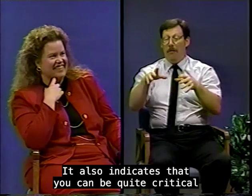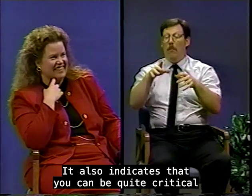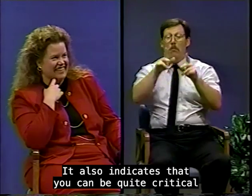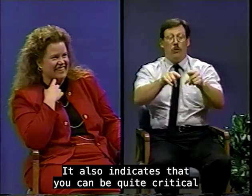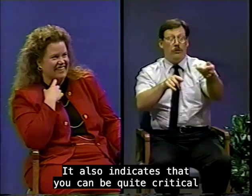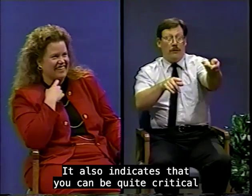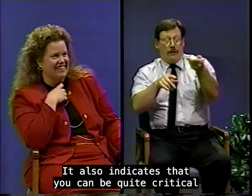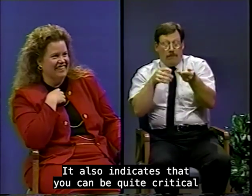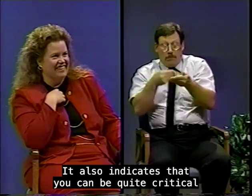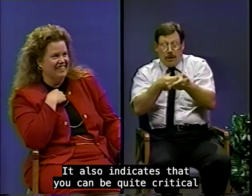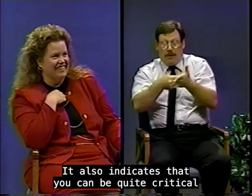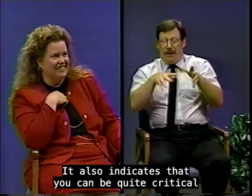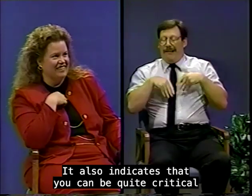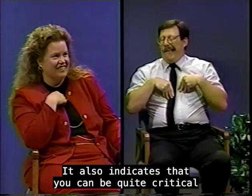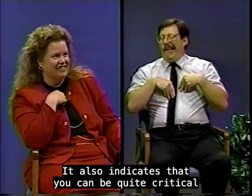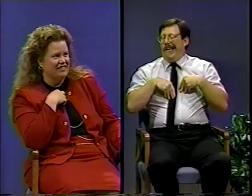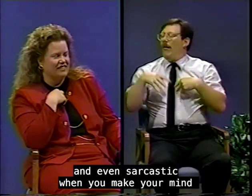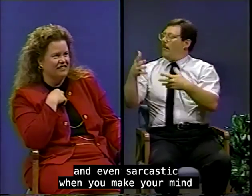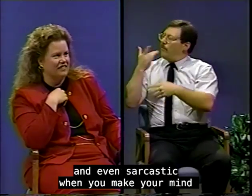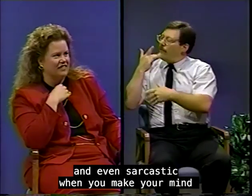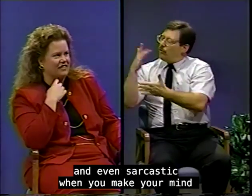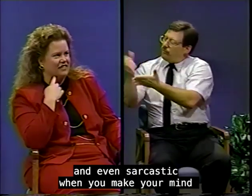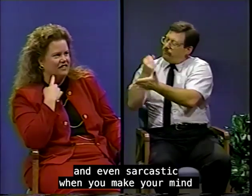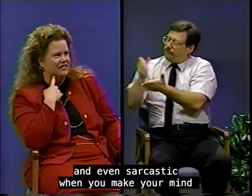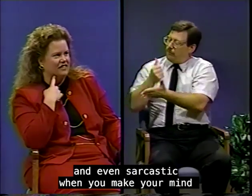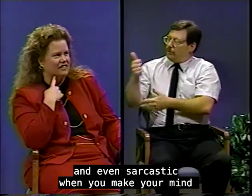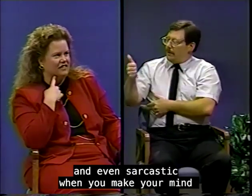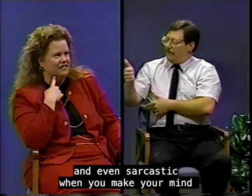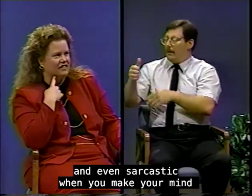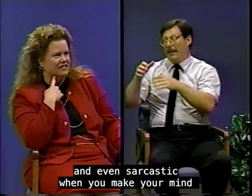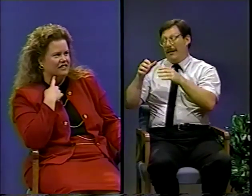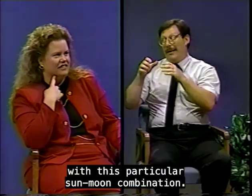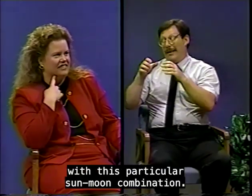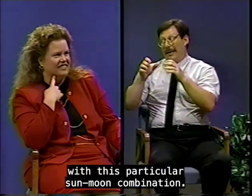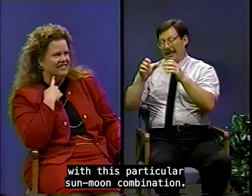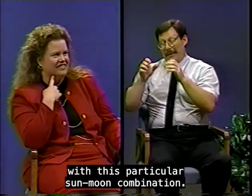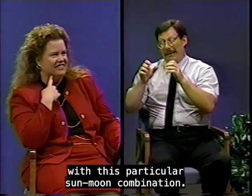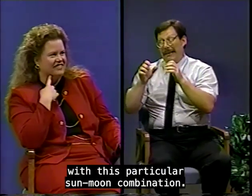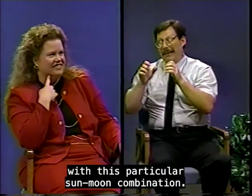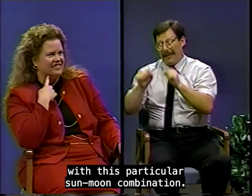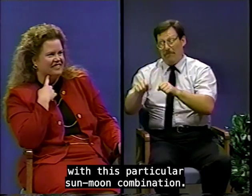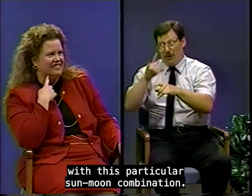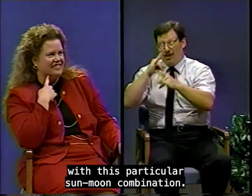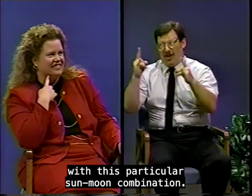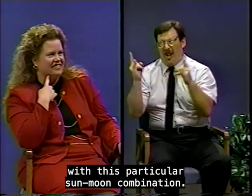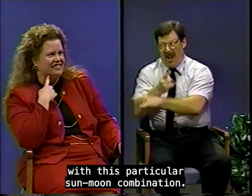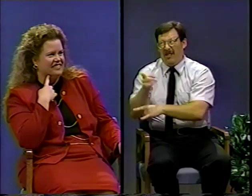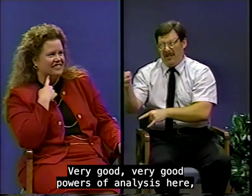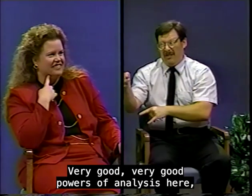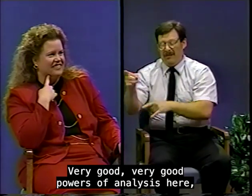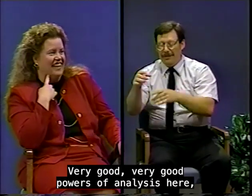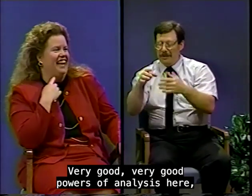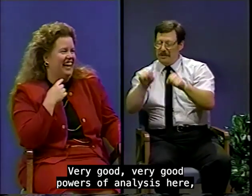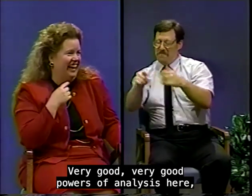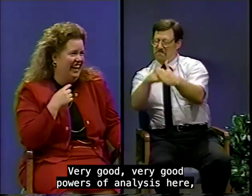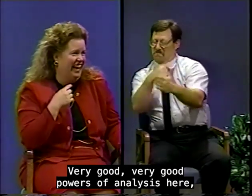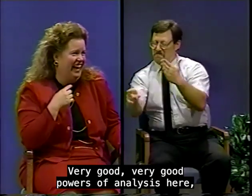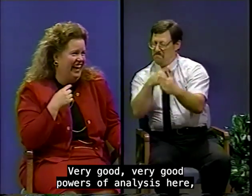also indicates that you can be quite critical and even sarcastic when you make your mind up with this particular sun-moon combination.